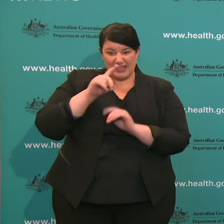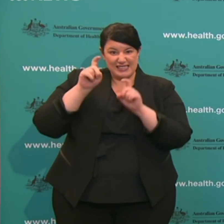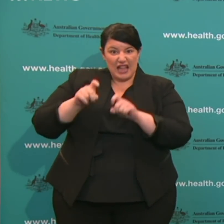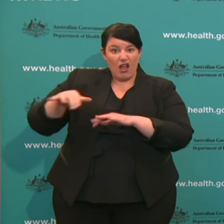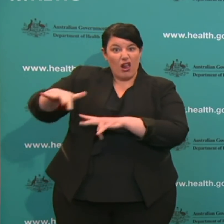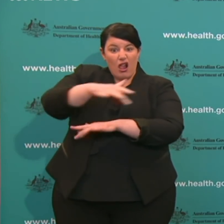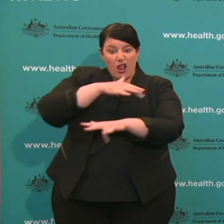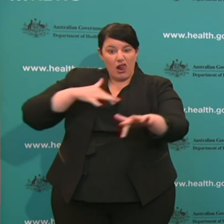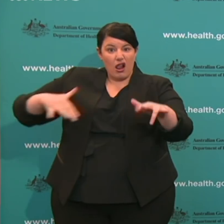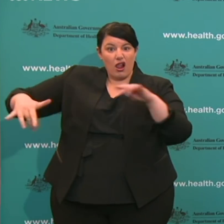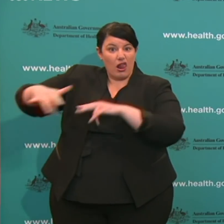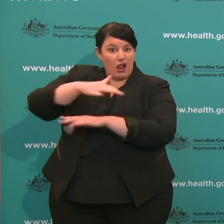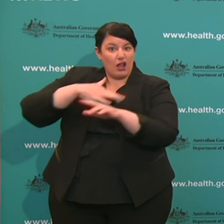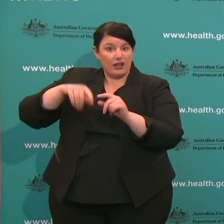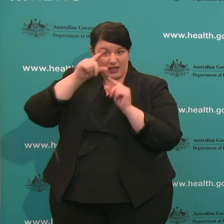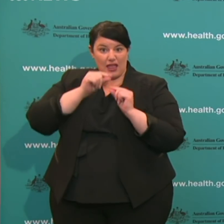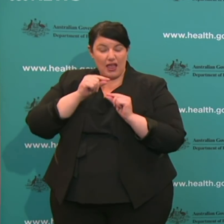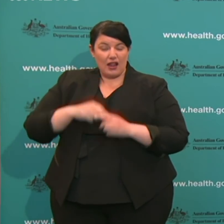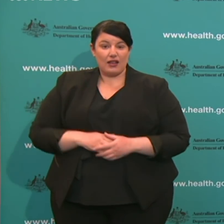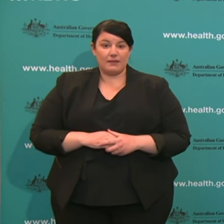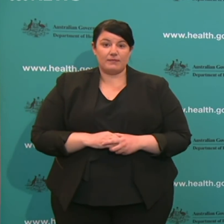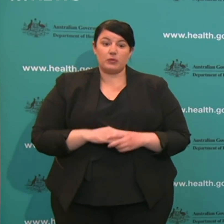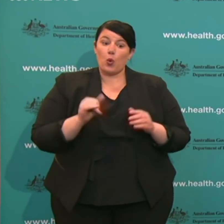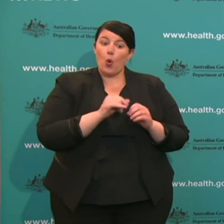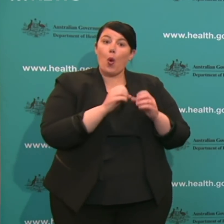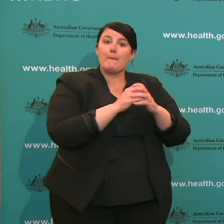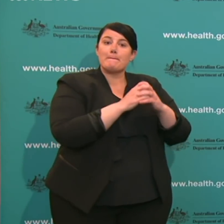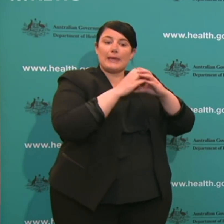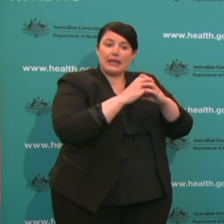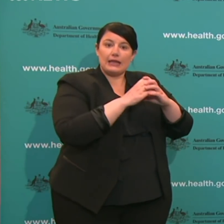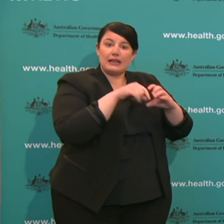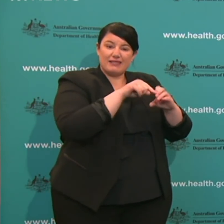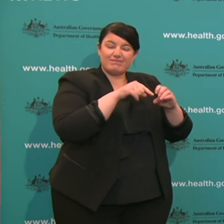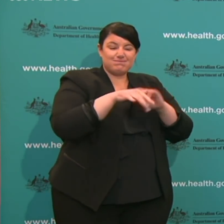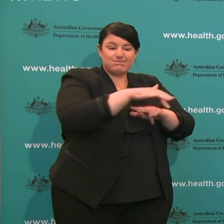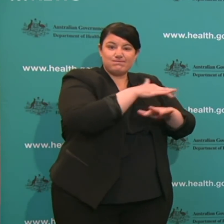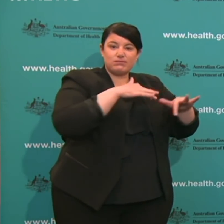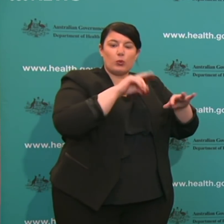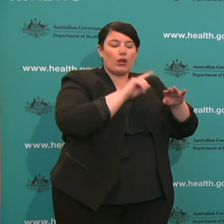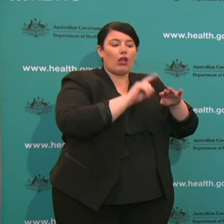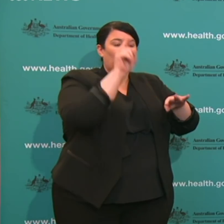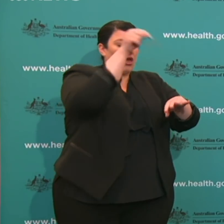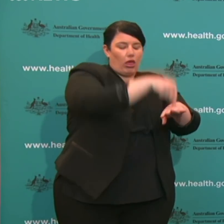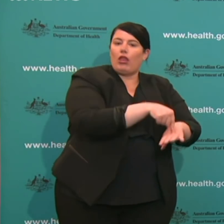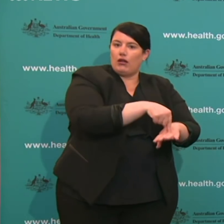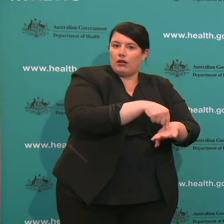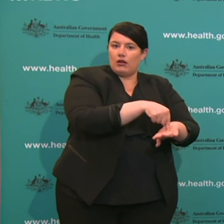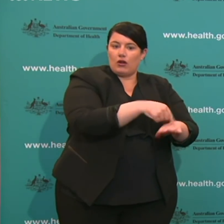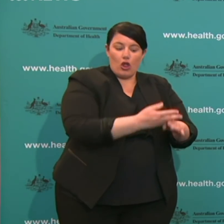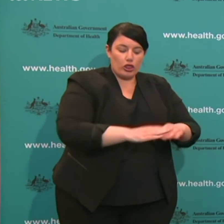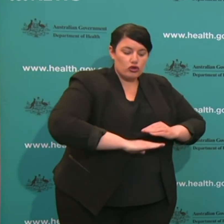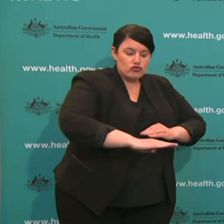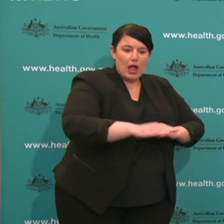air, aerosolized, through to larger particles that tend to drop straight to the ground